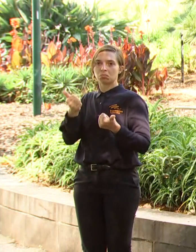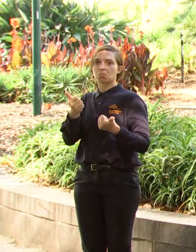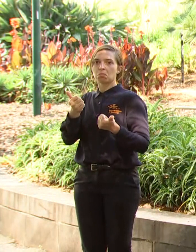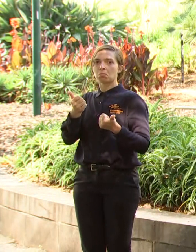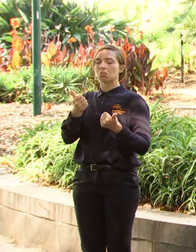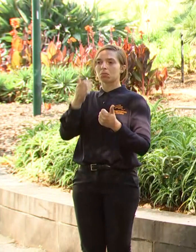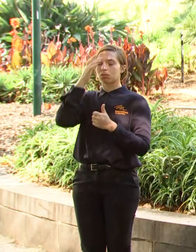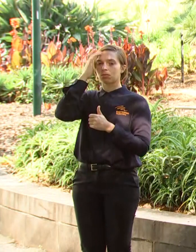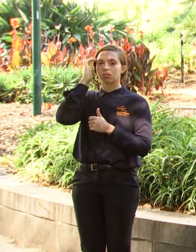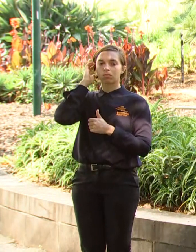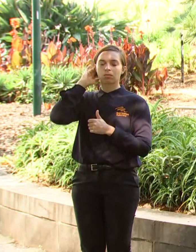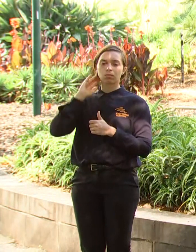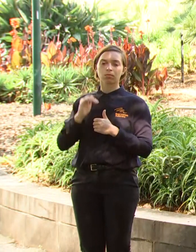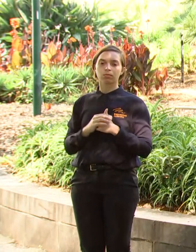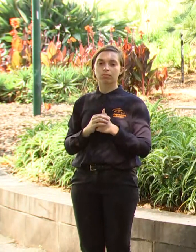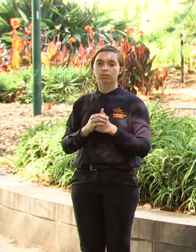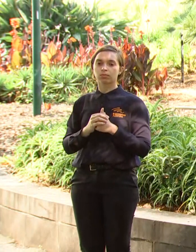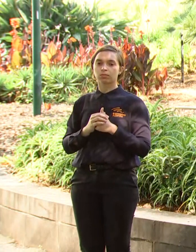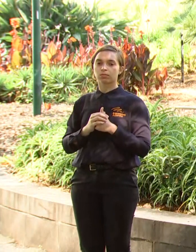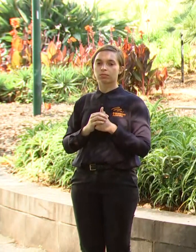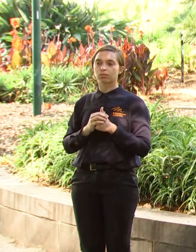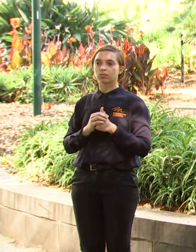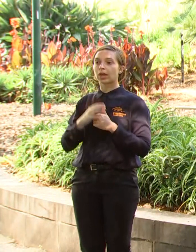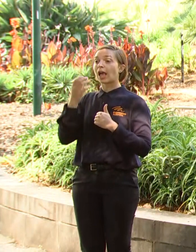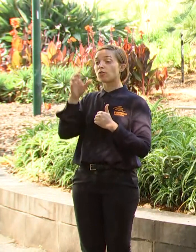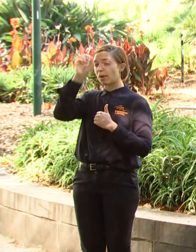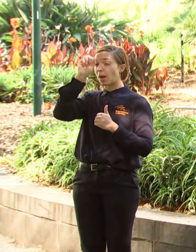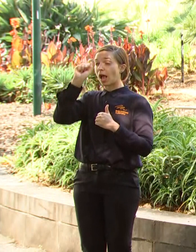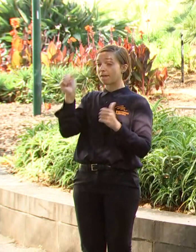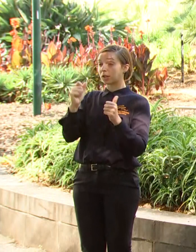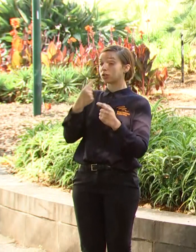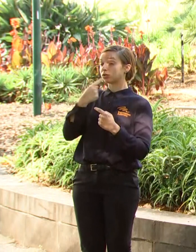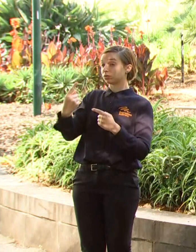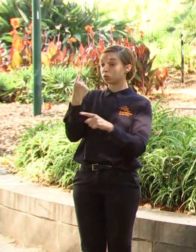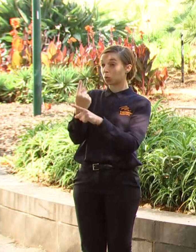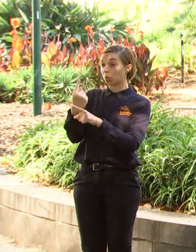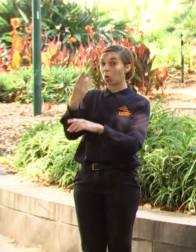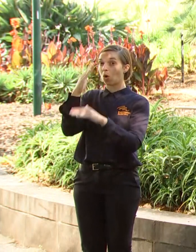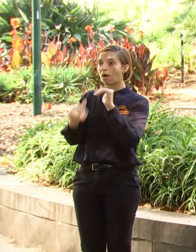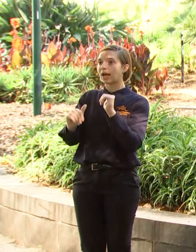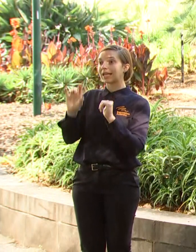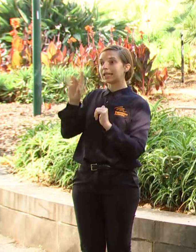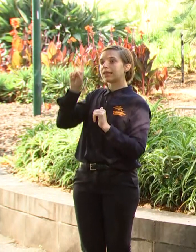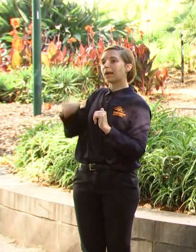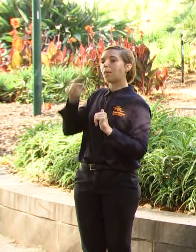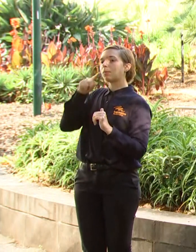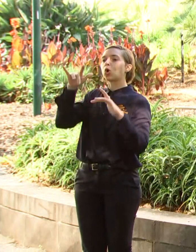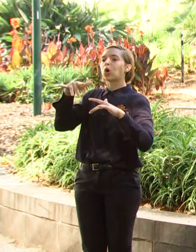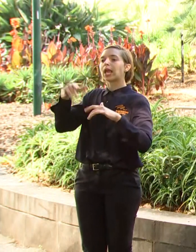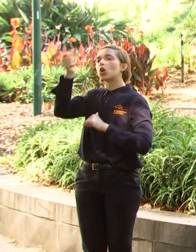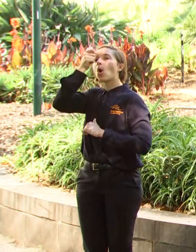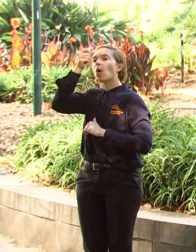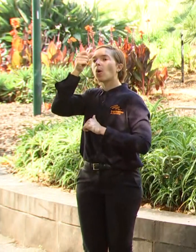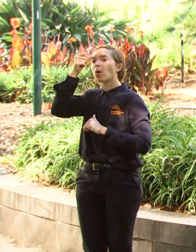those numbers that did not get passed on because of, those results that did not get passed on because of the hardware problem. They were predominantly,